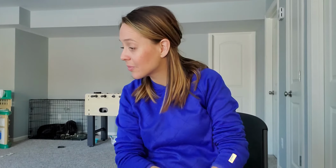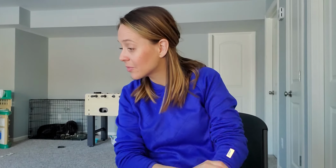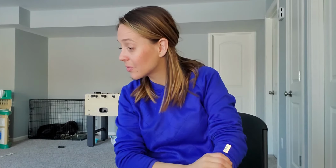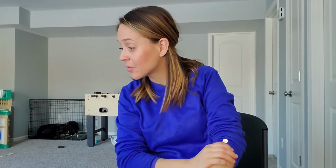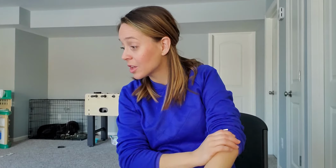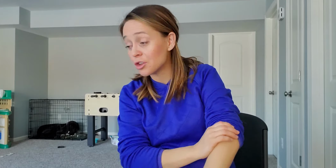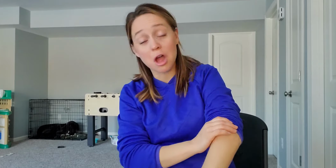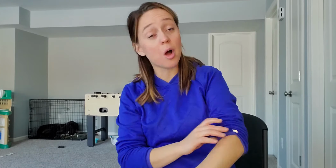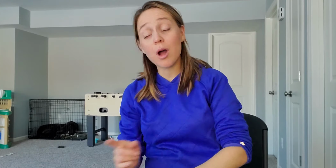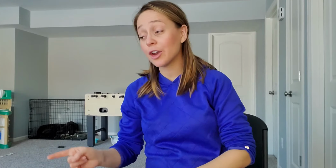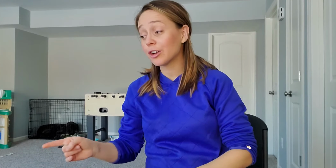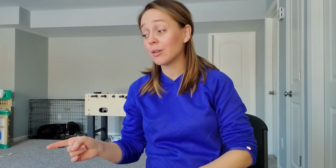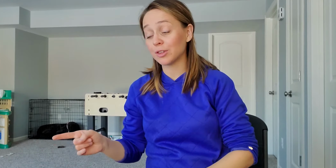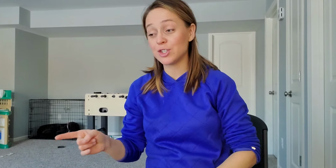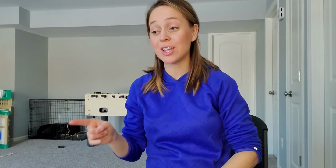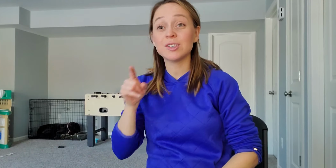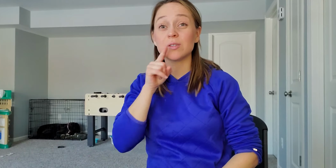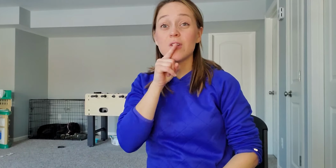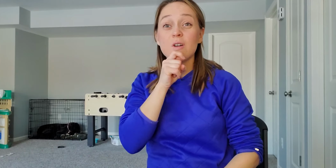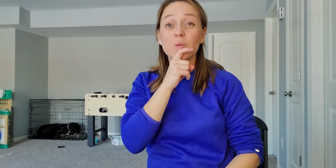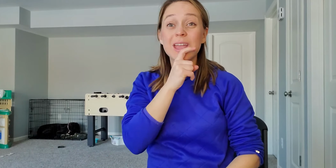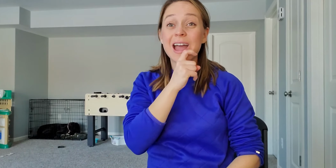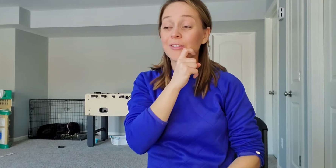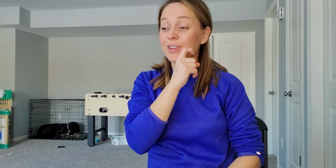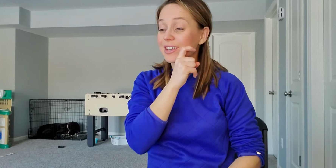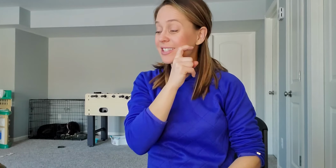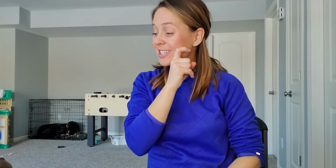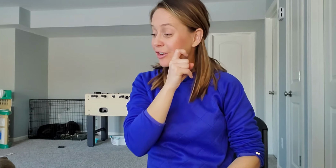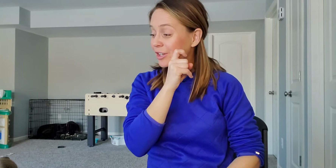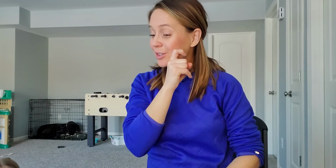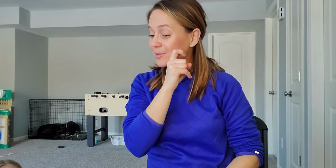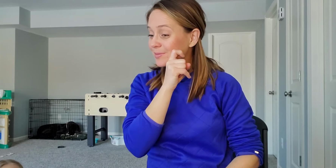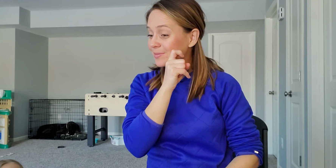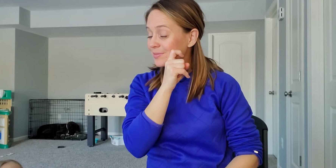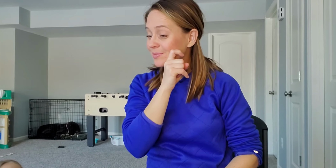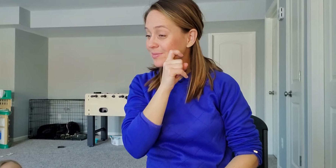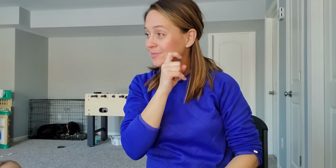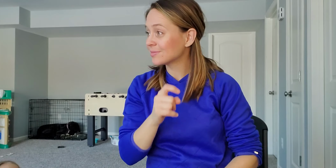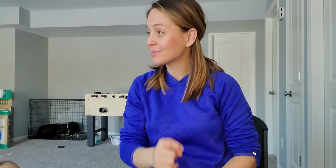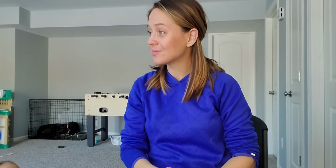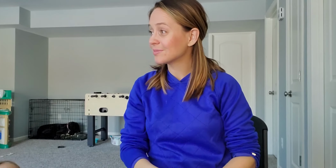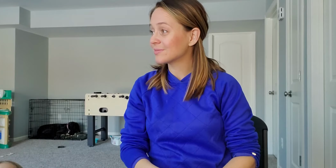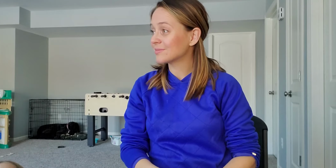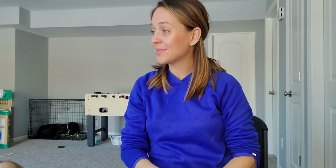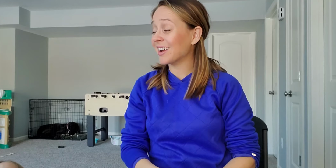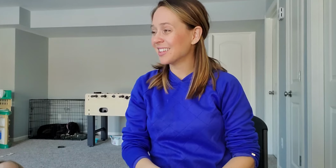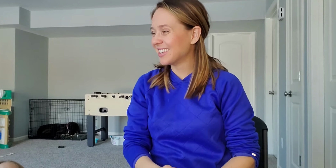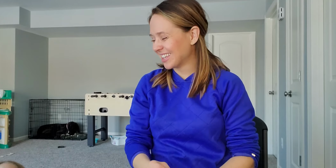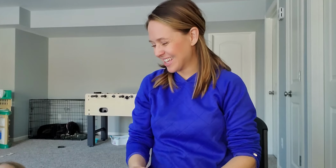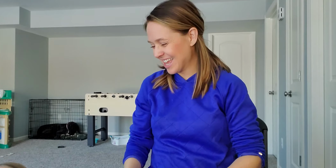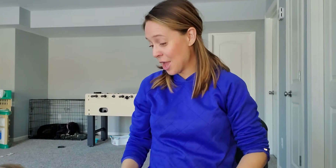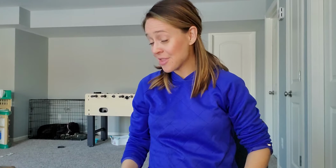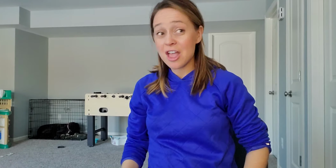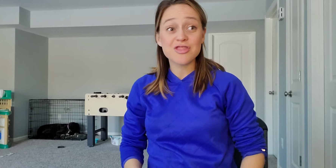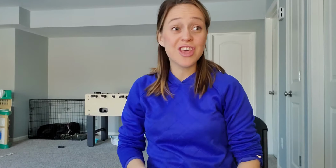This is water. Not water. We'll teach you that soon. We have cereal. If it gets caught on your screen. Yeah.